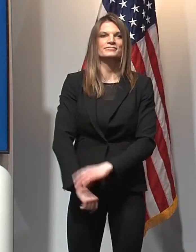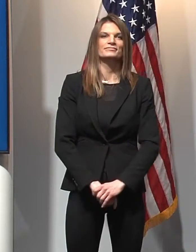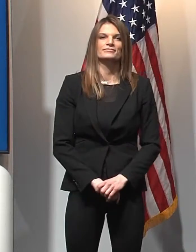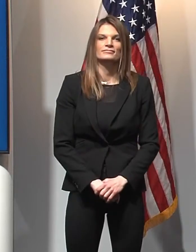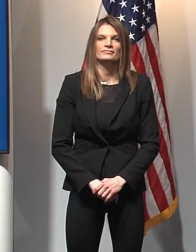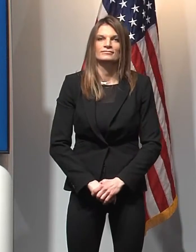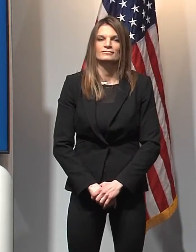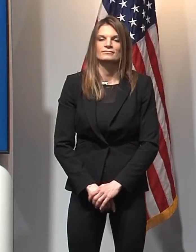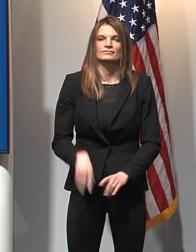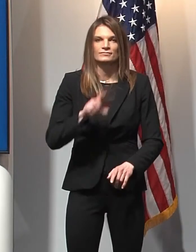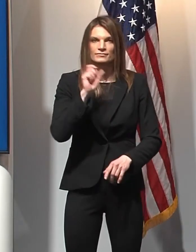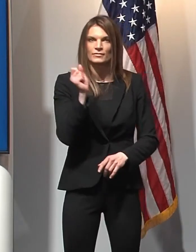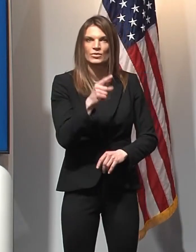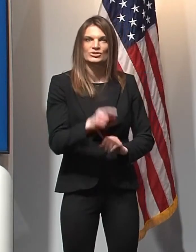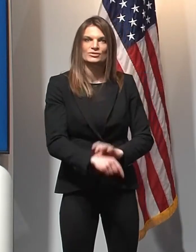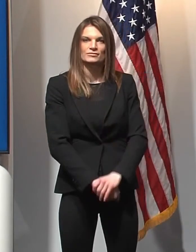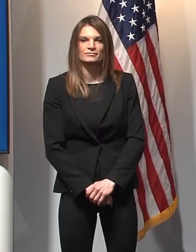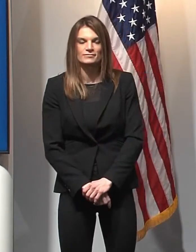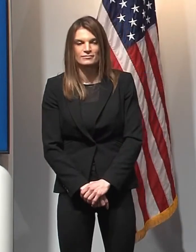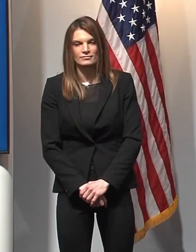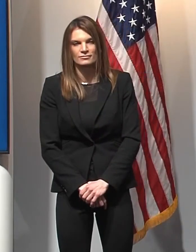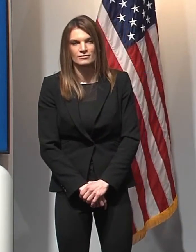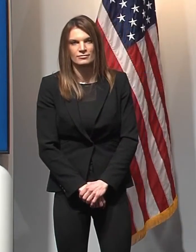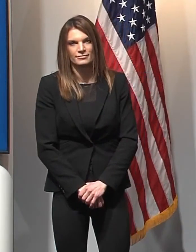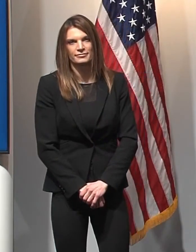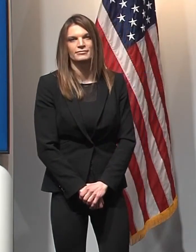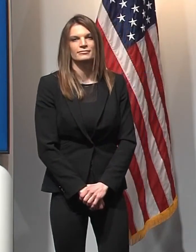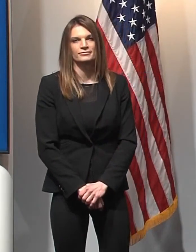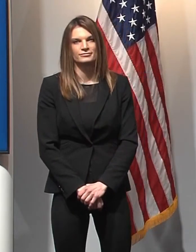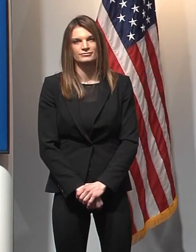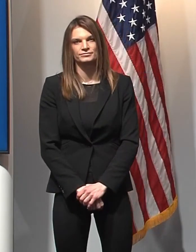The next question will come from Allison with the Michigan Advance.